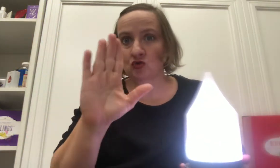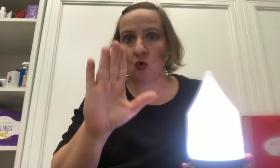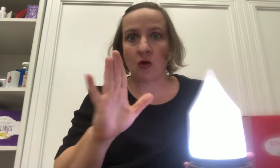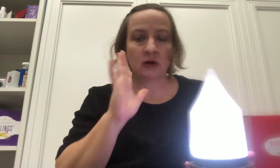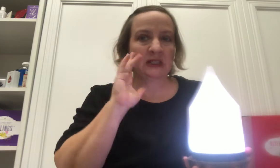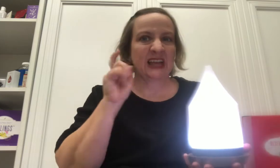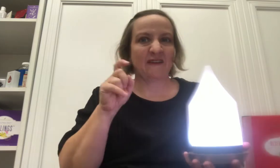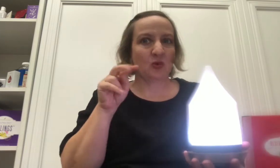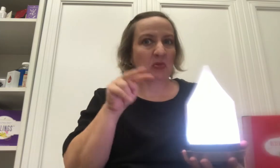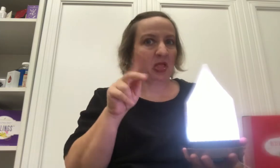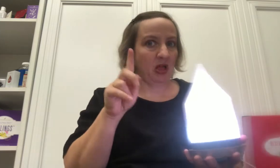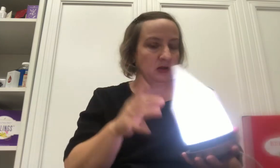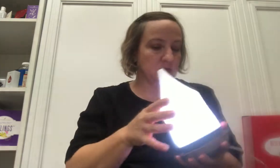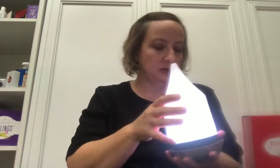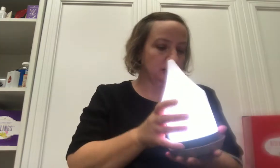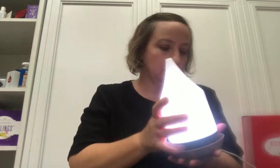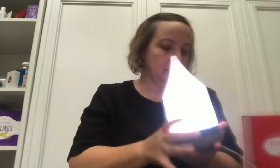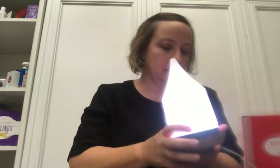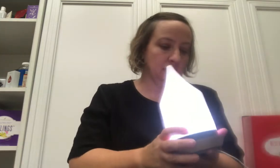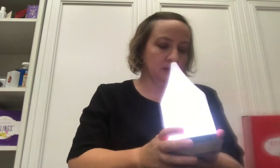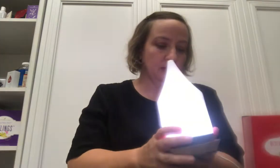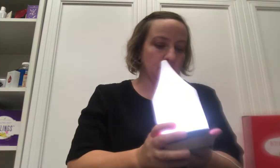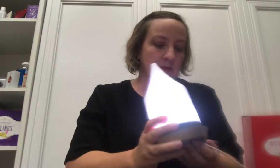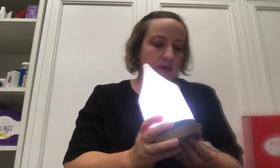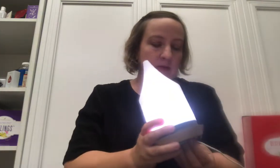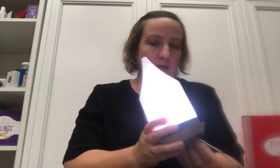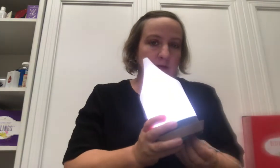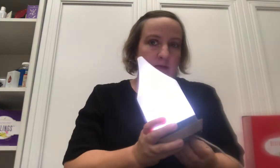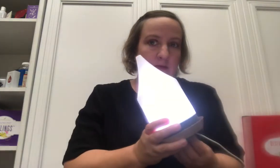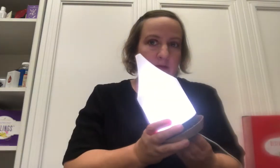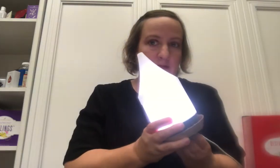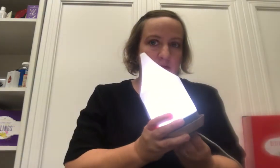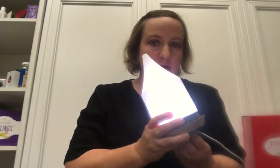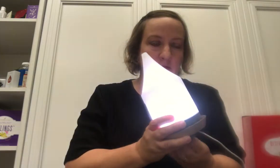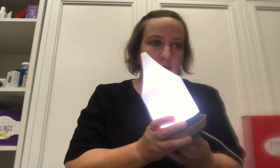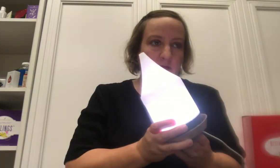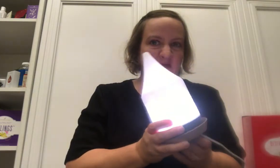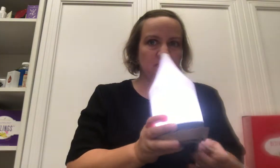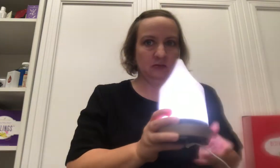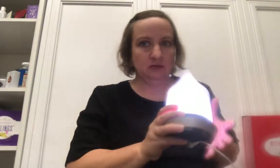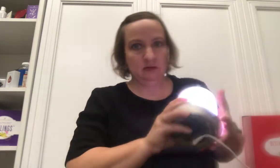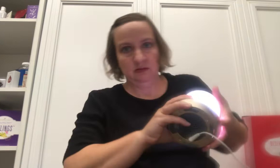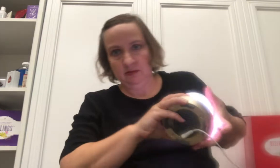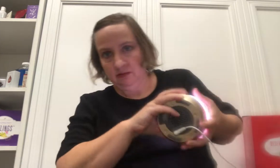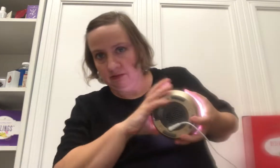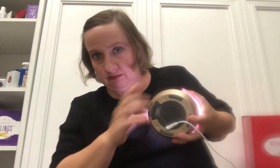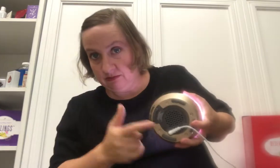Let me back up just a second. I want to show you the plug here because yours won't come plugged in.